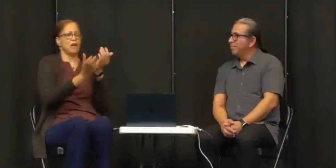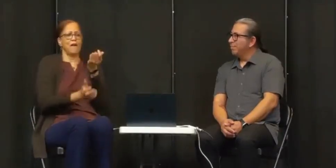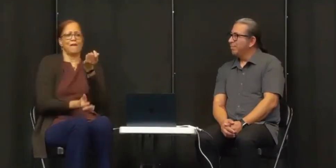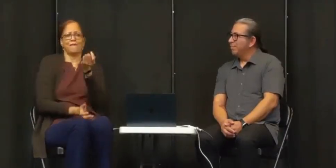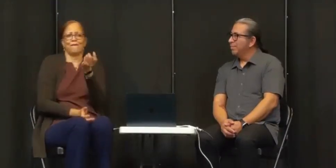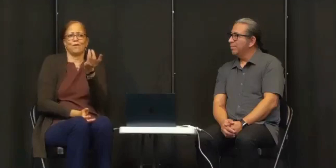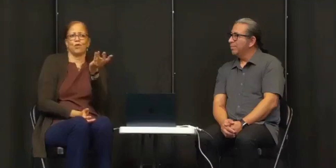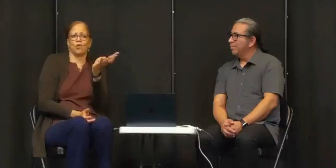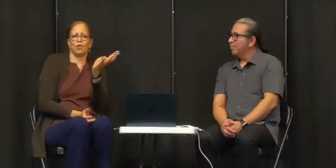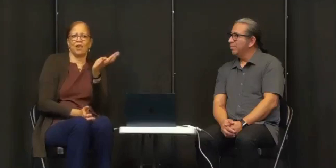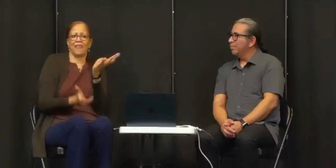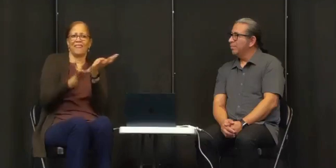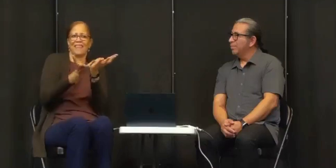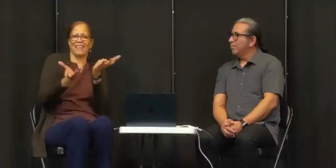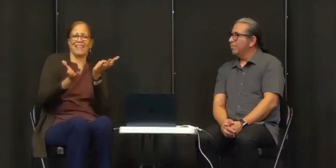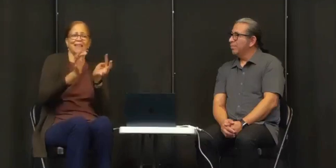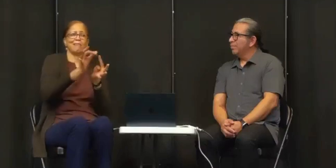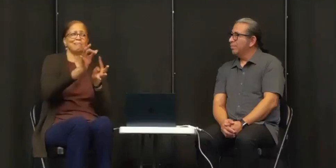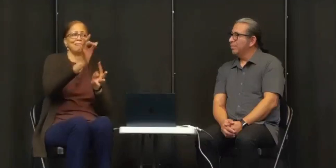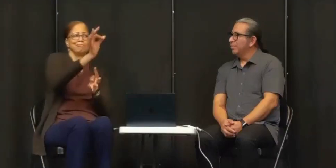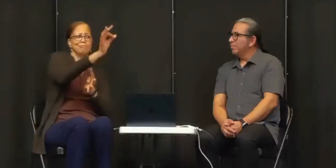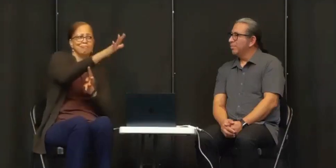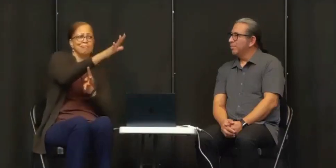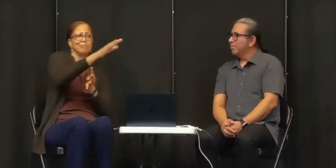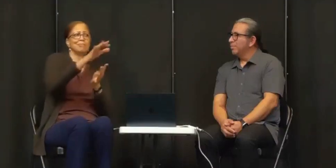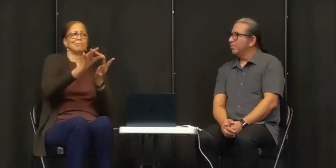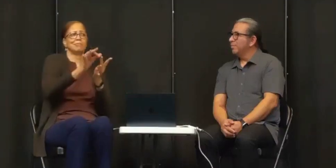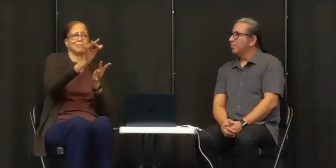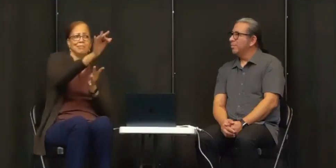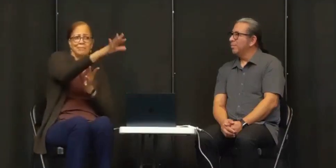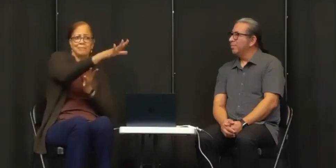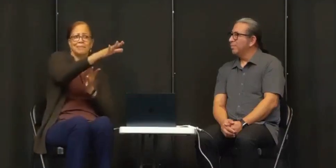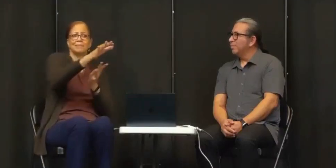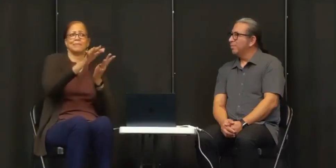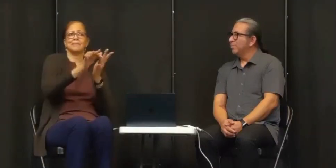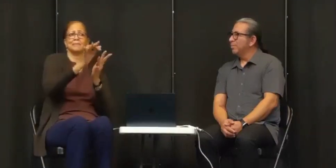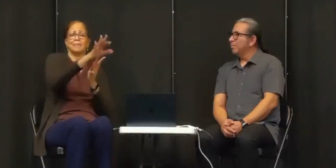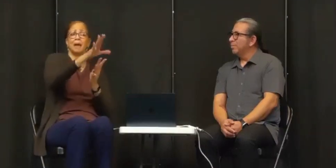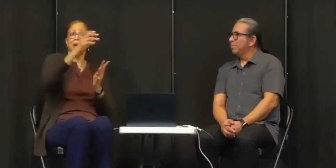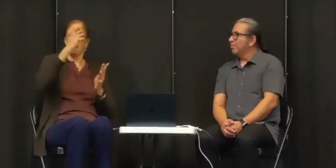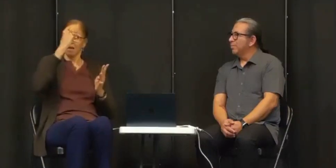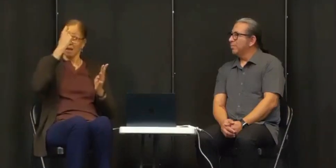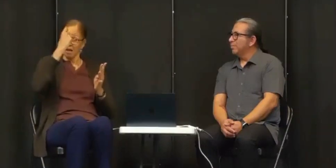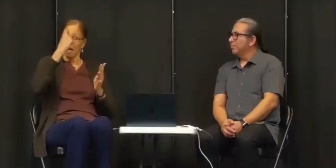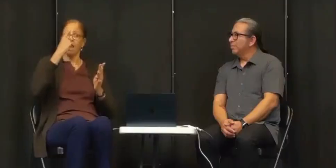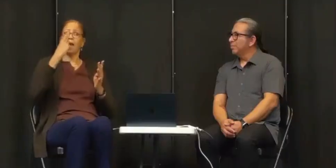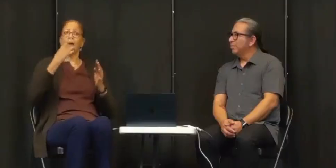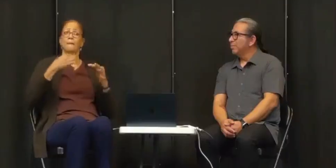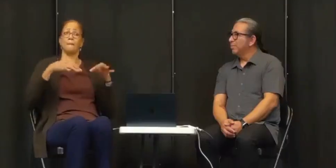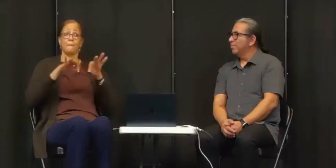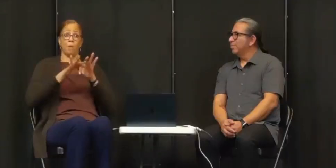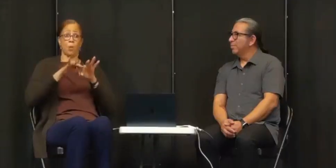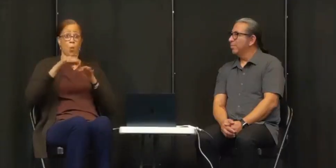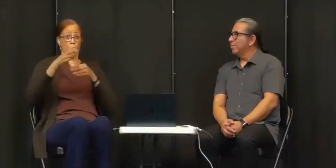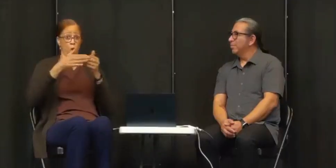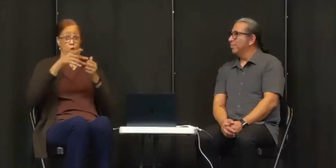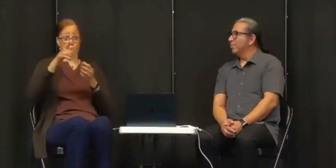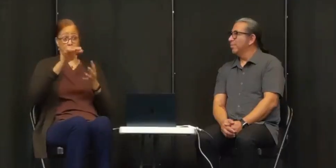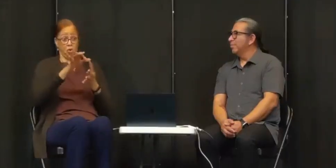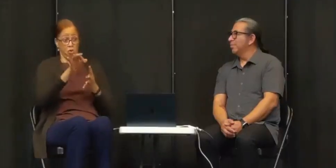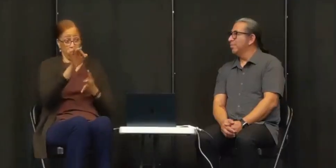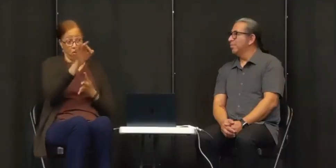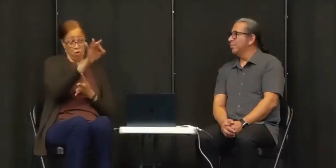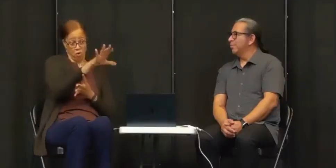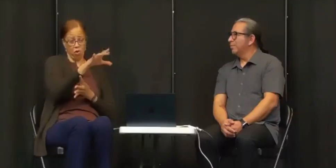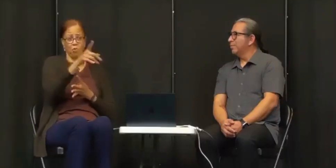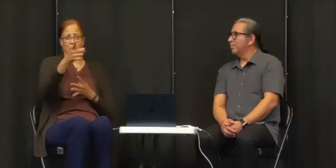gatherings look like. So these are just a few suggestions that I can offer you. And you can offer your family, you know, okay, here's, you know, the 3 things you can